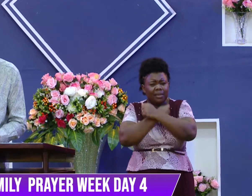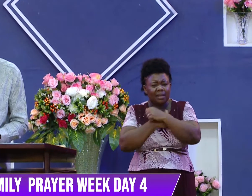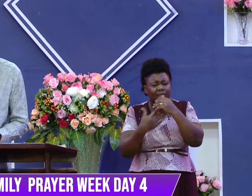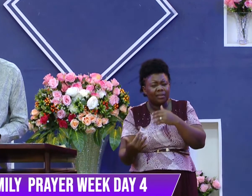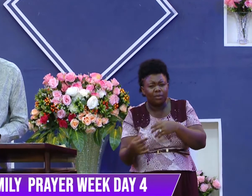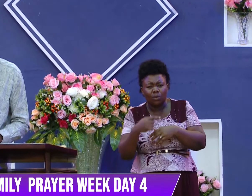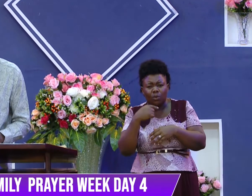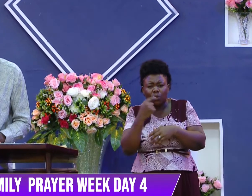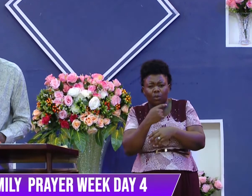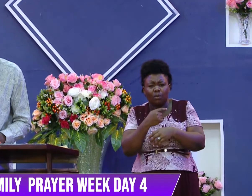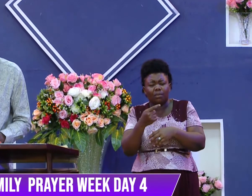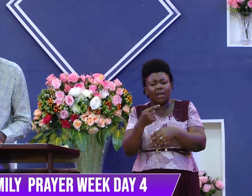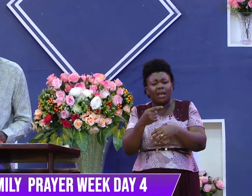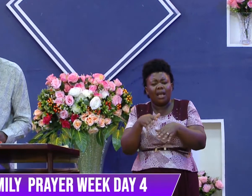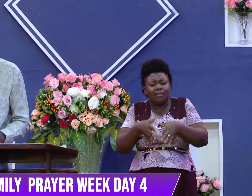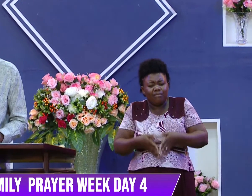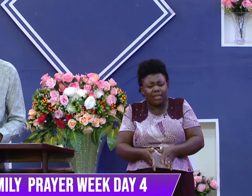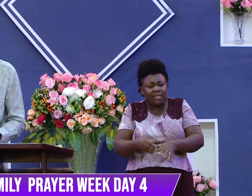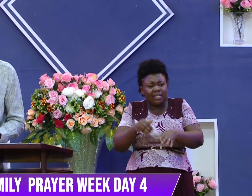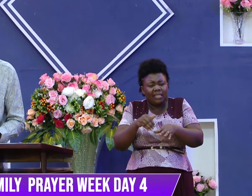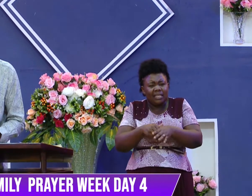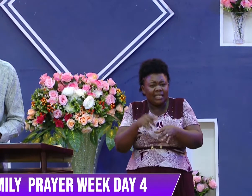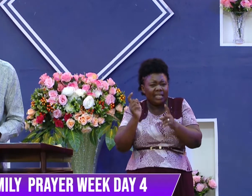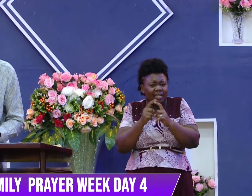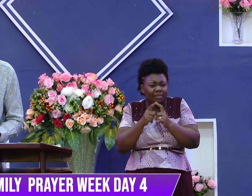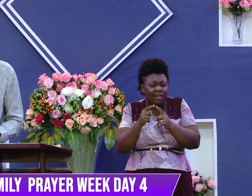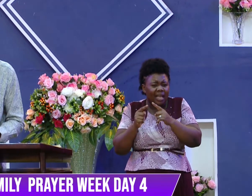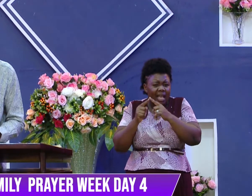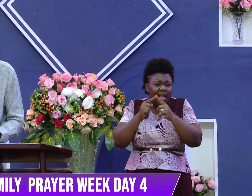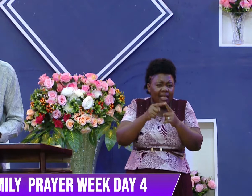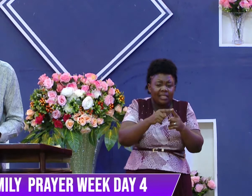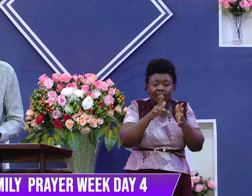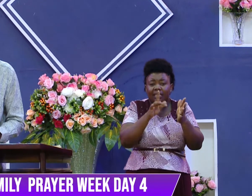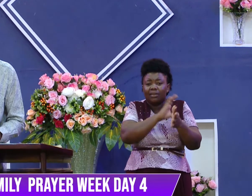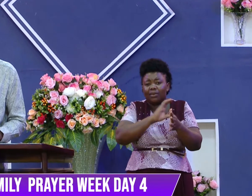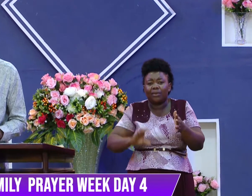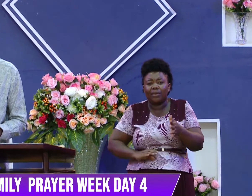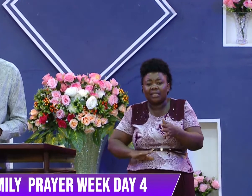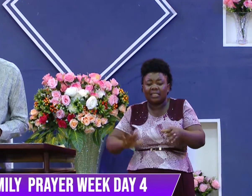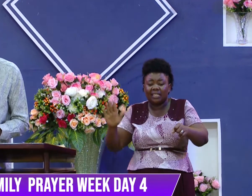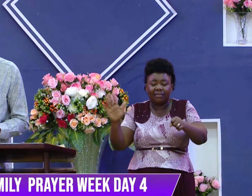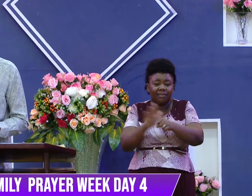I am again in the pain of childbirth, until Christ is formed in you.